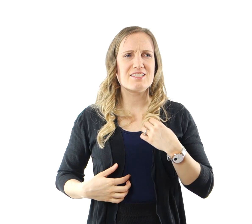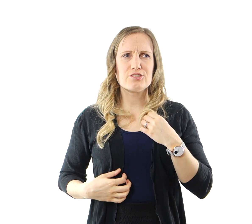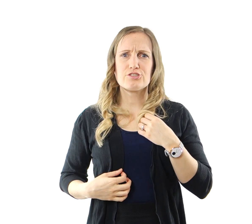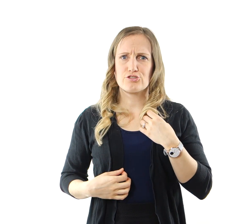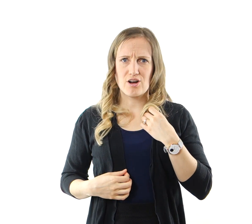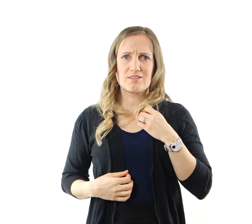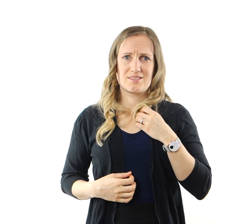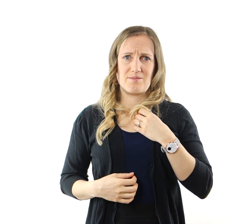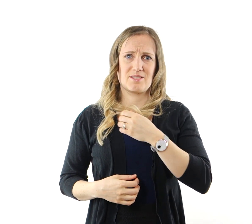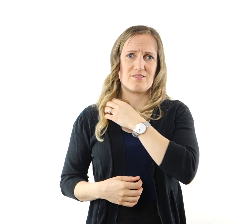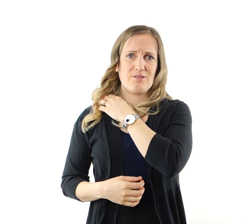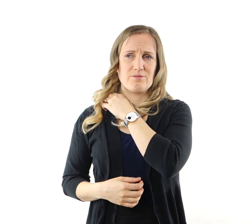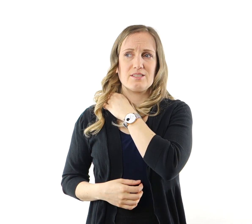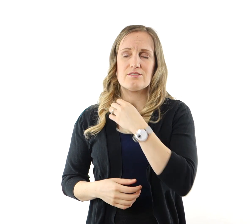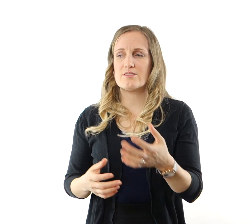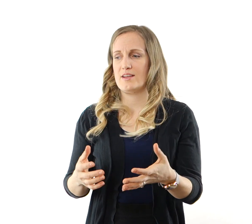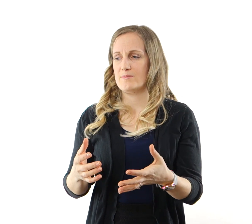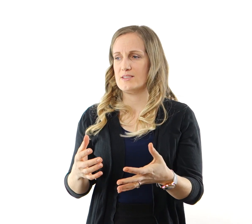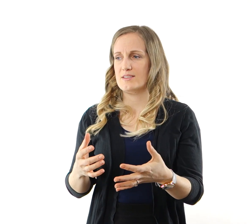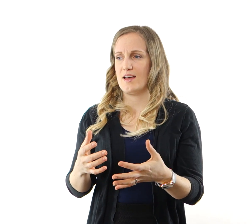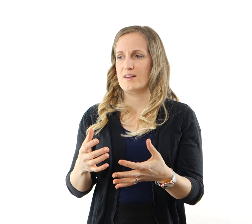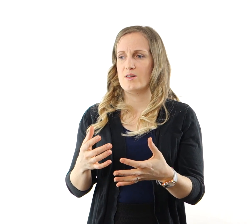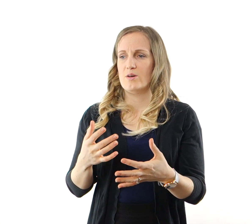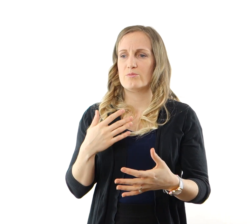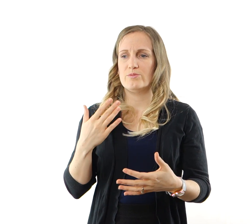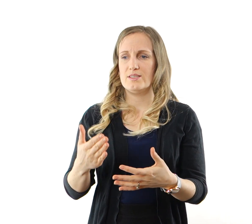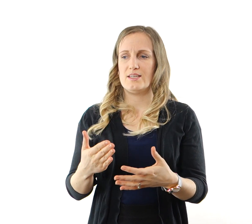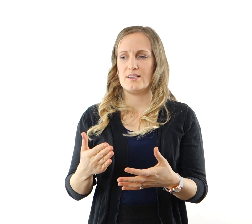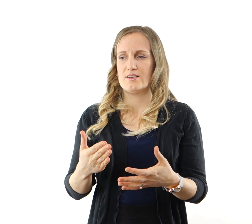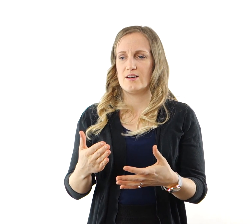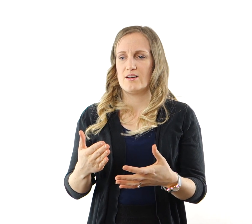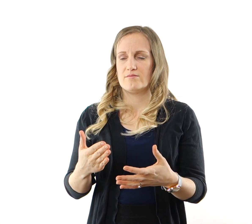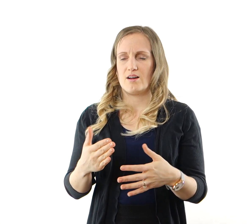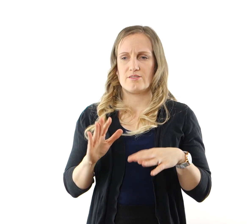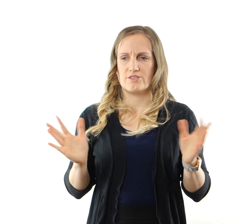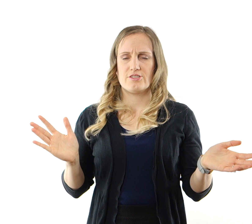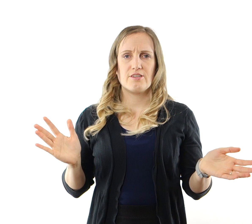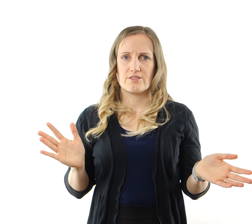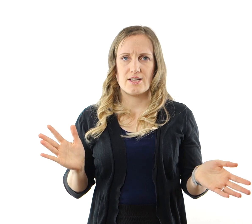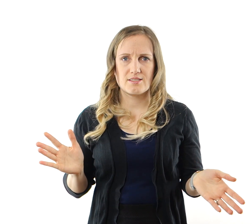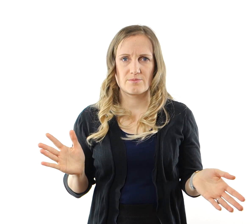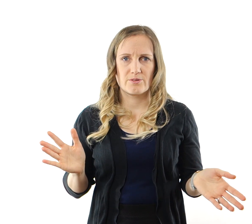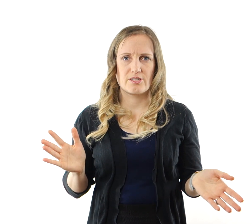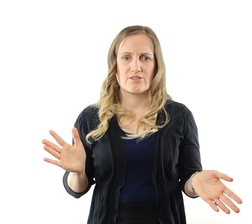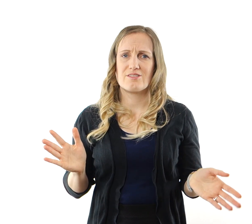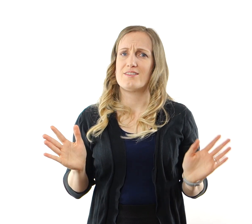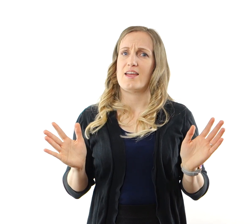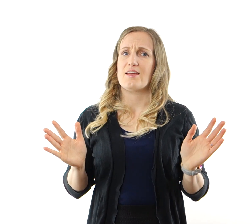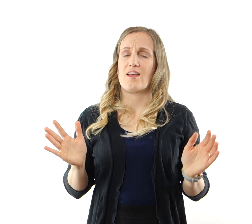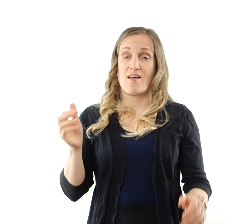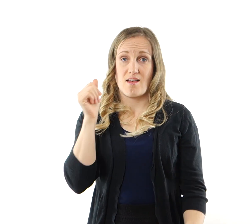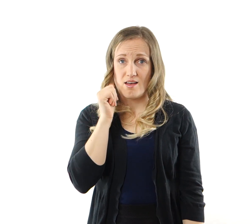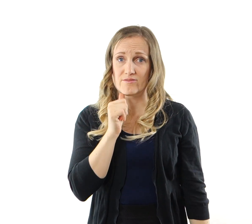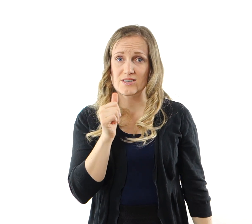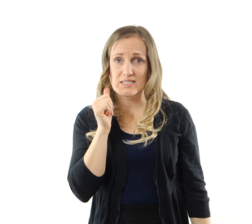are strong statements too. These are statements that really, you're sharing your testimony. You're saying every